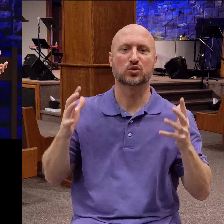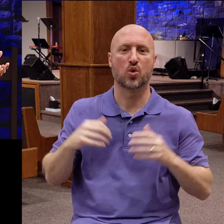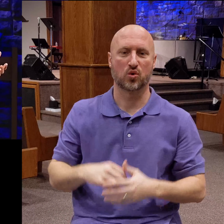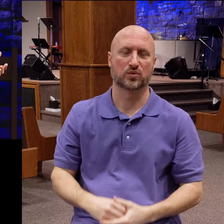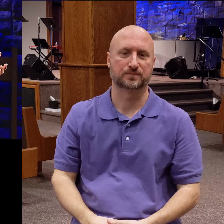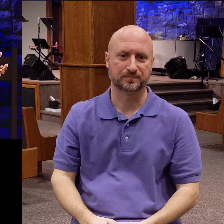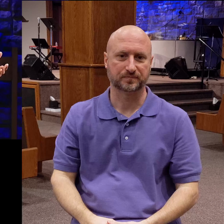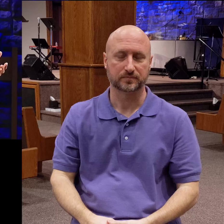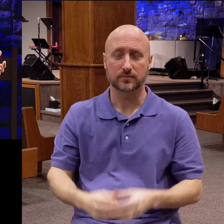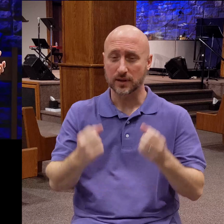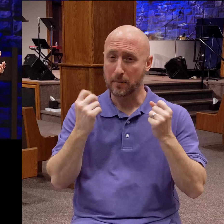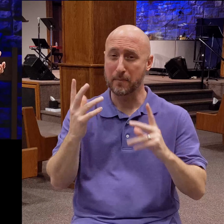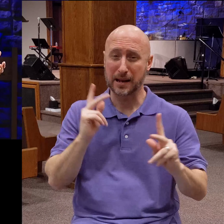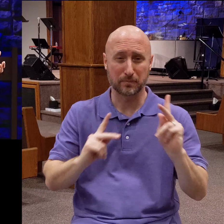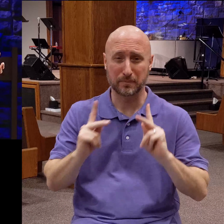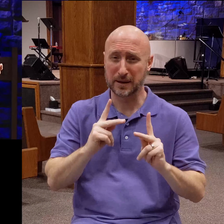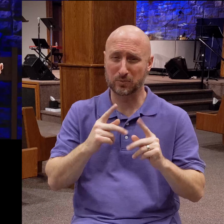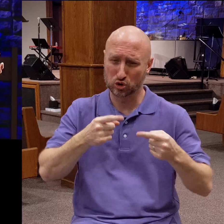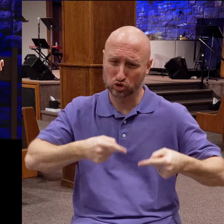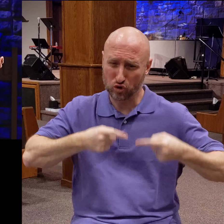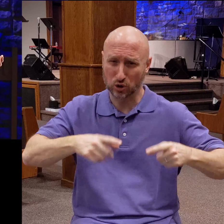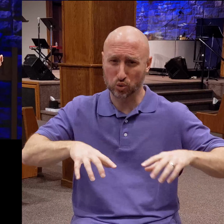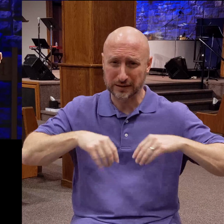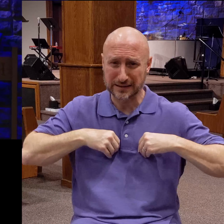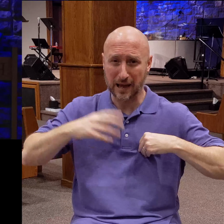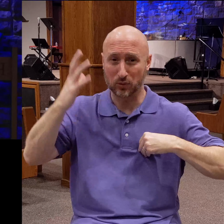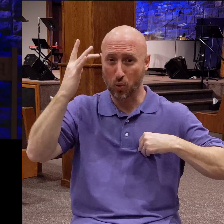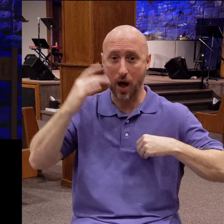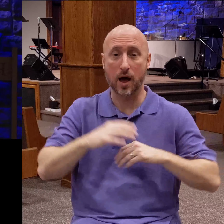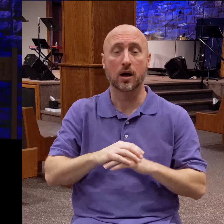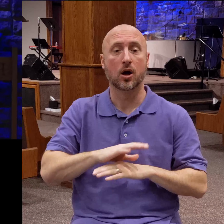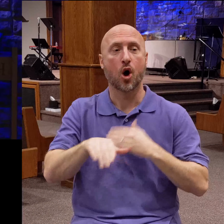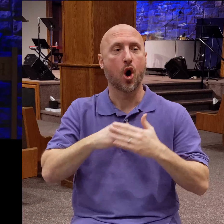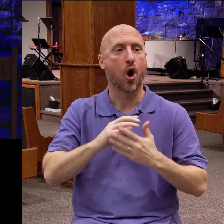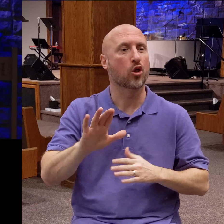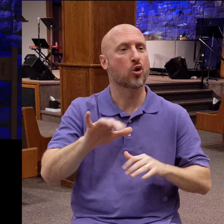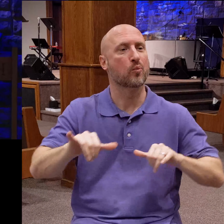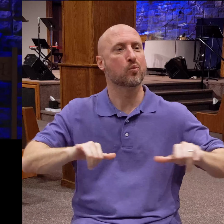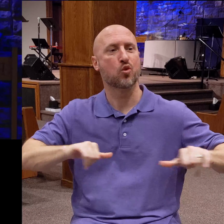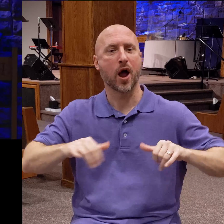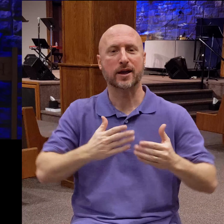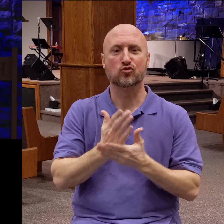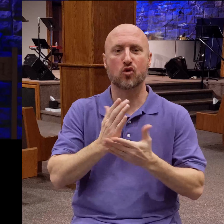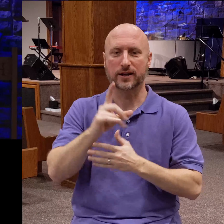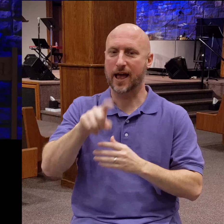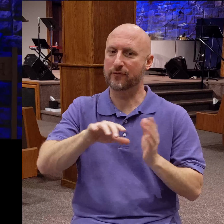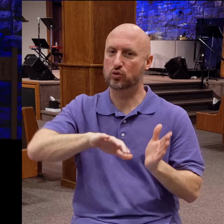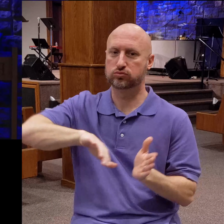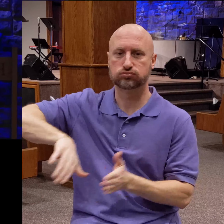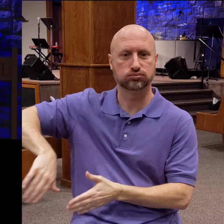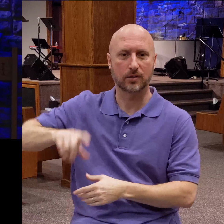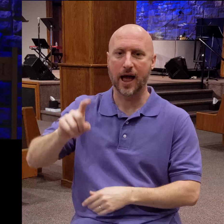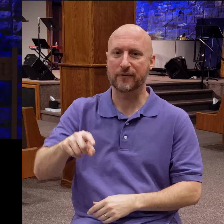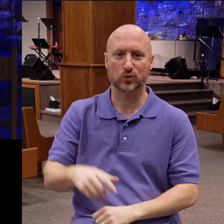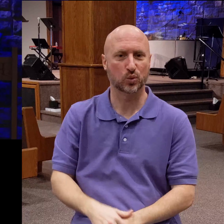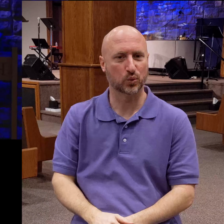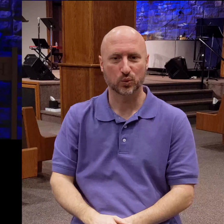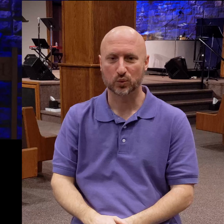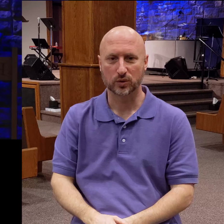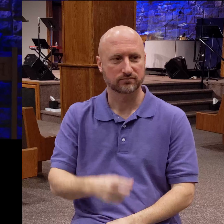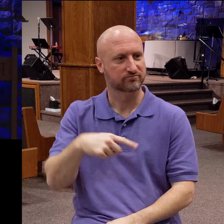many people have a hard time accepting that because they have to set aside all of their bragging rights. They got nothing.